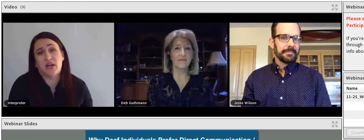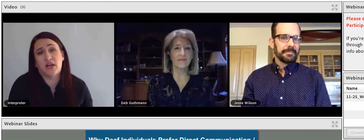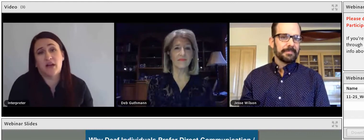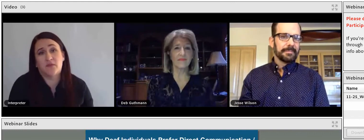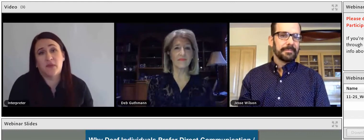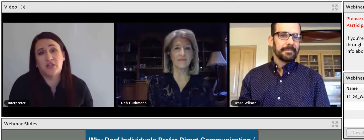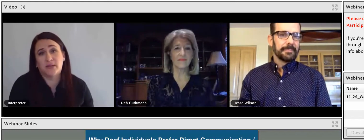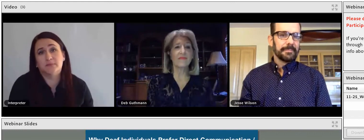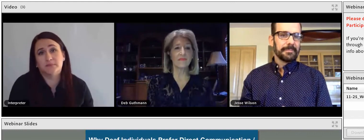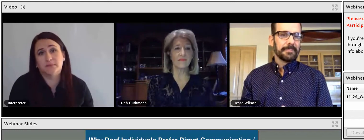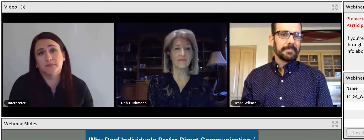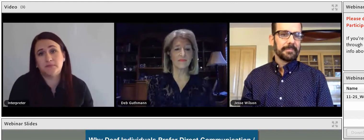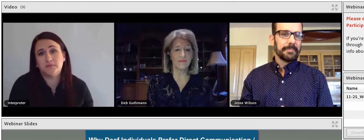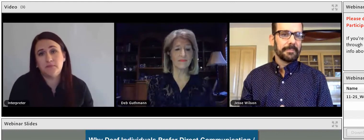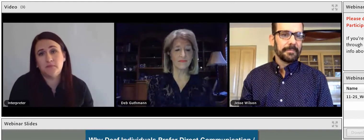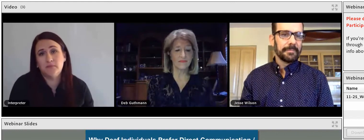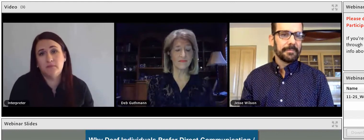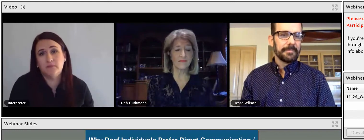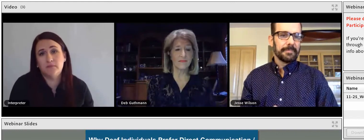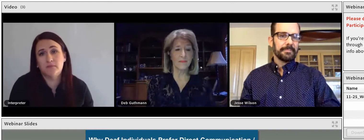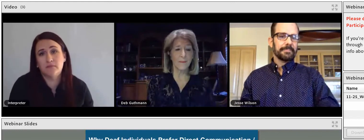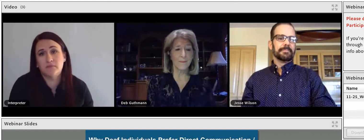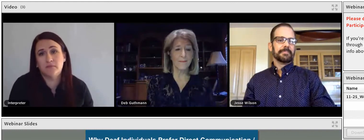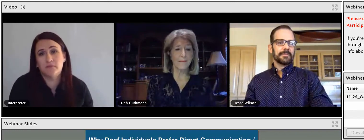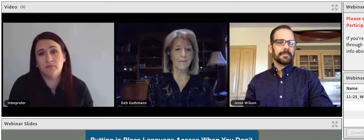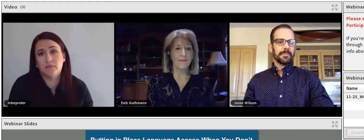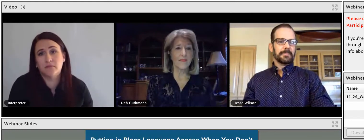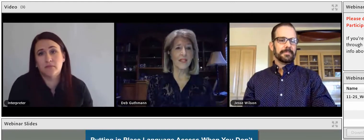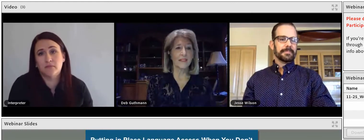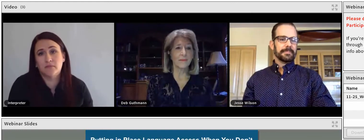more willing to share information.